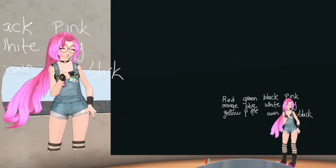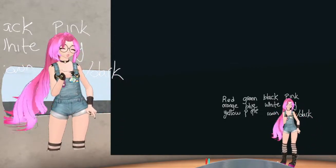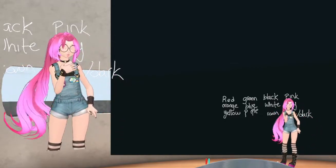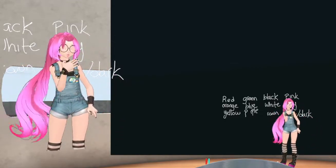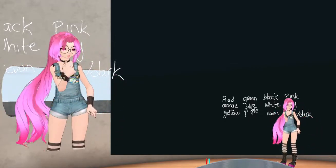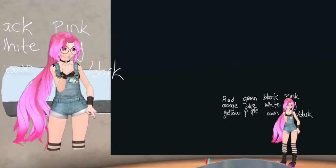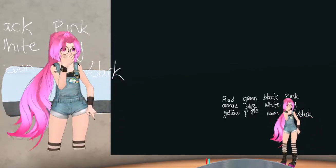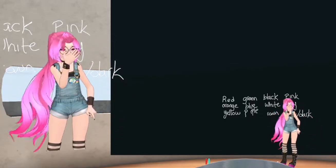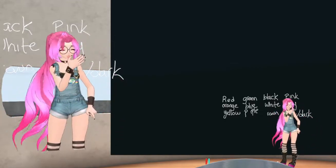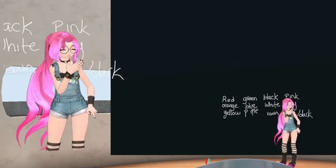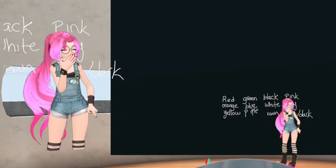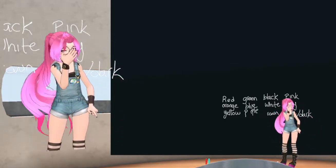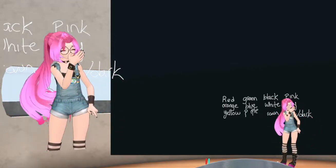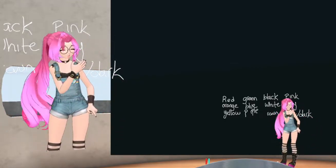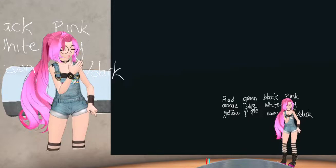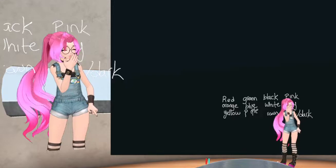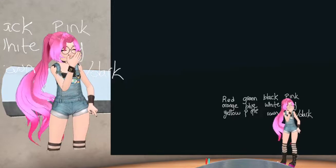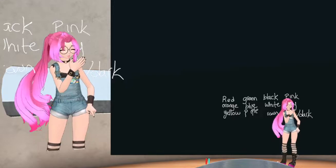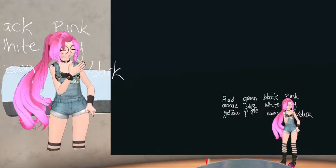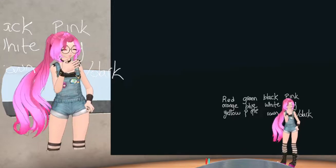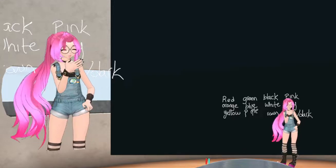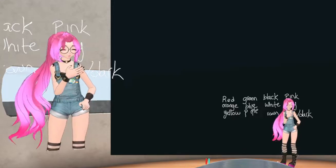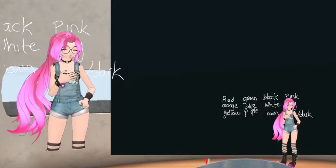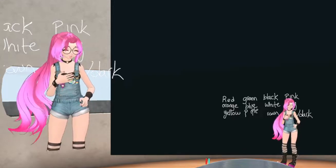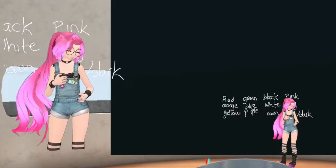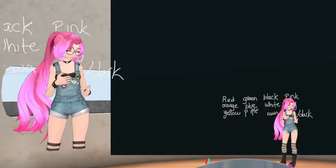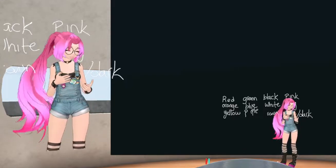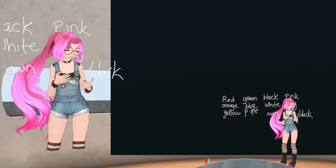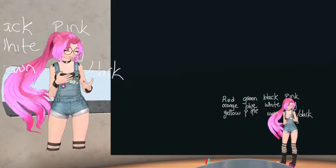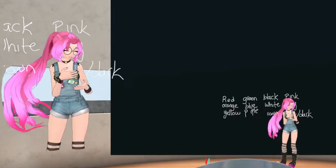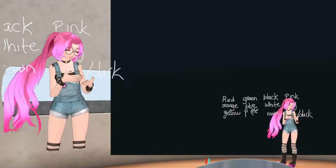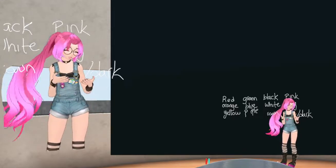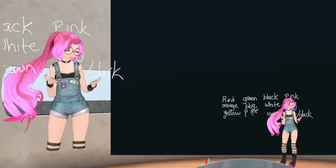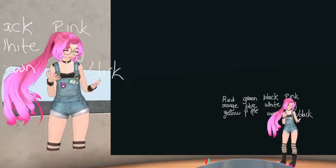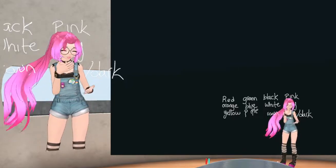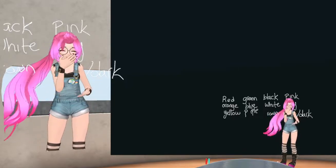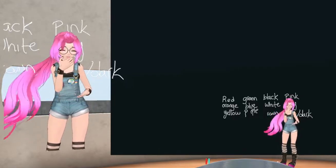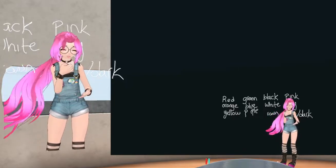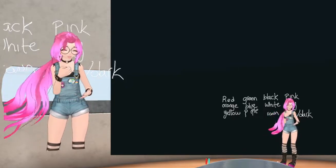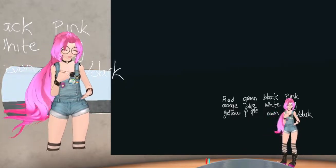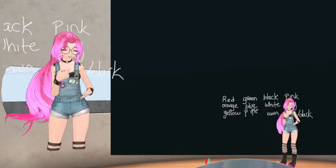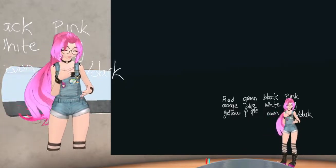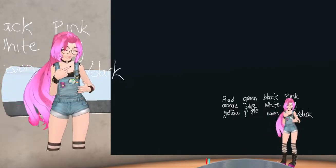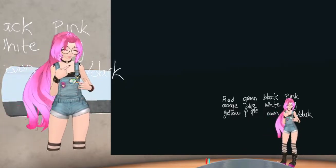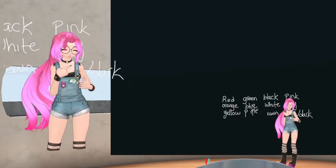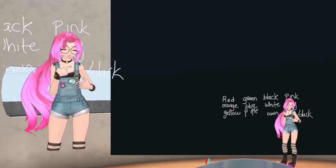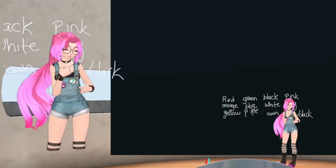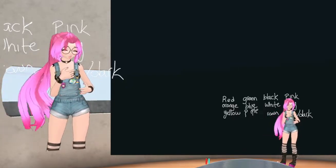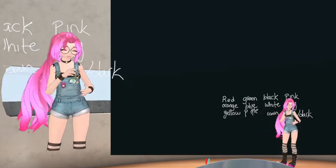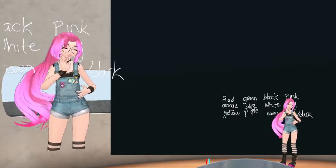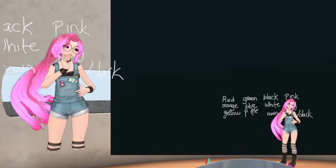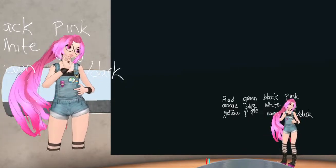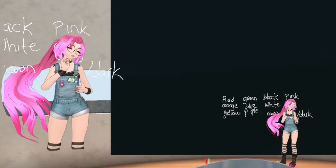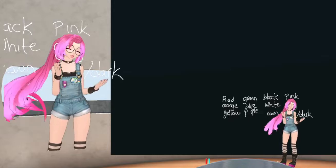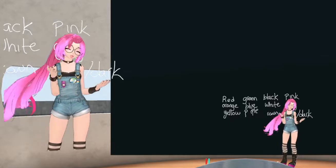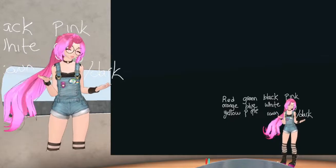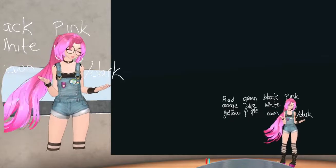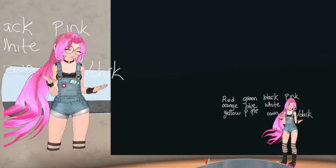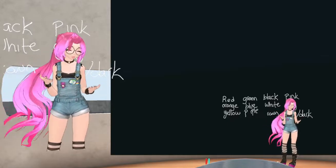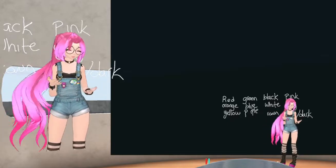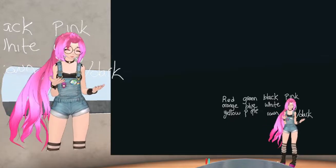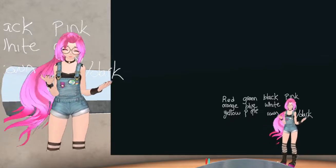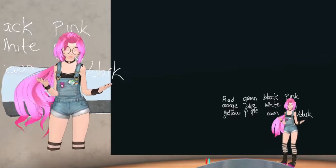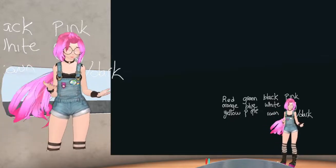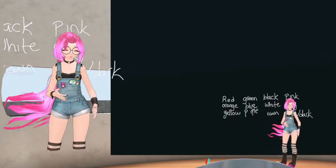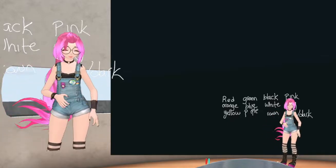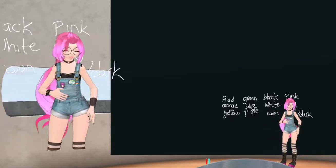you would actually extend the sign out into your face. Because, you know, anyone could look pale if somebody's not drinking enough water,